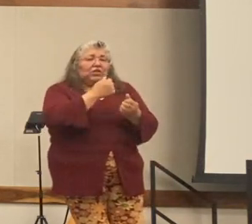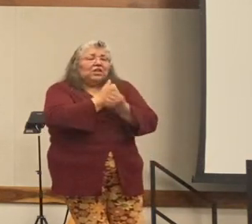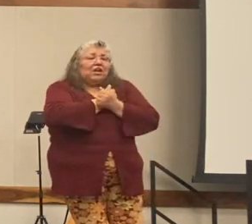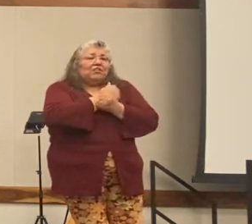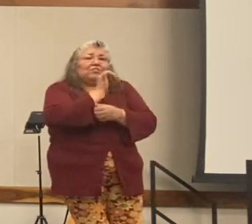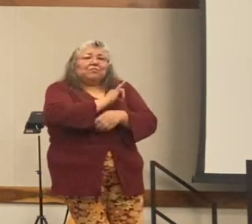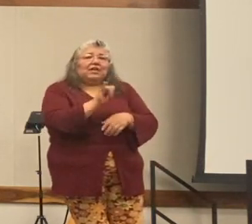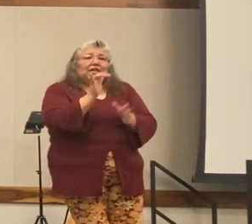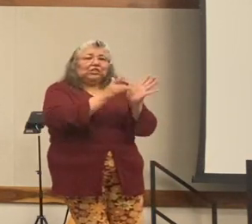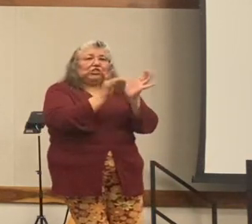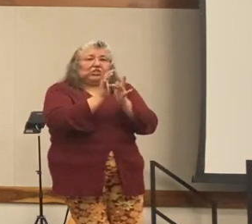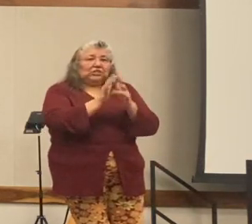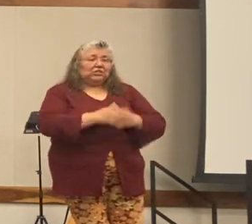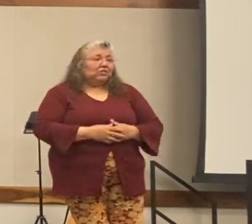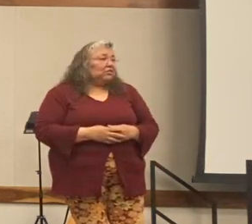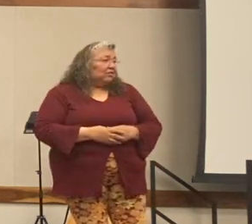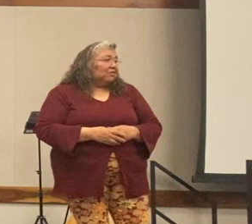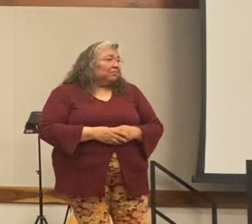like Jesus.